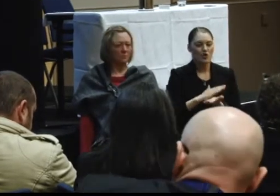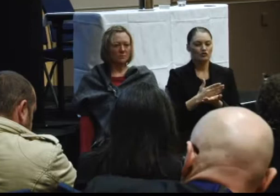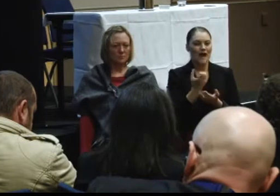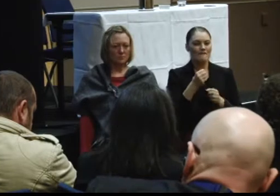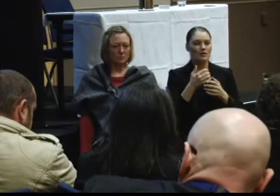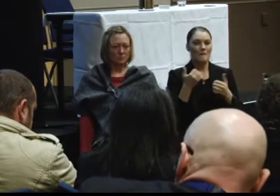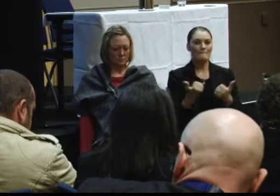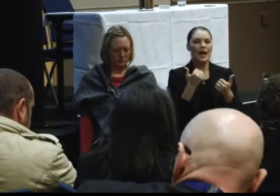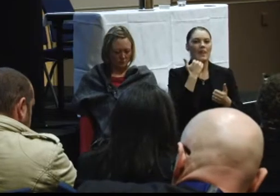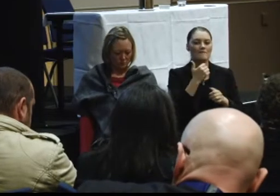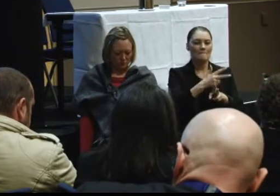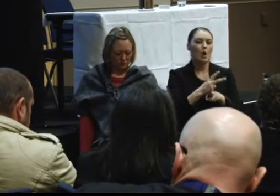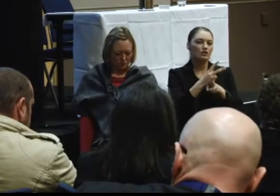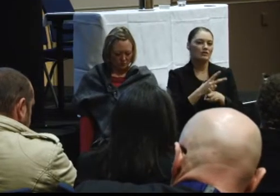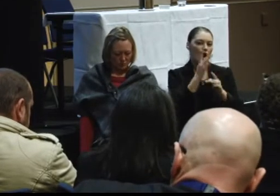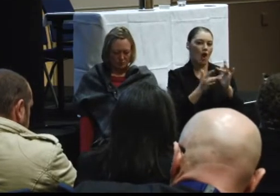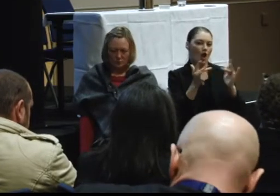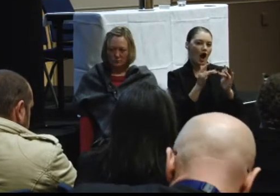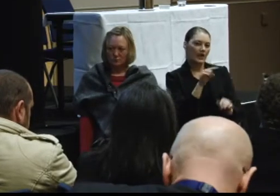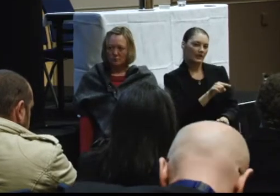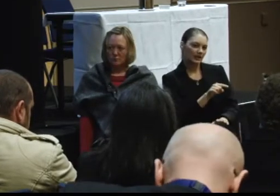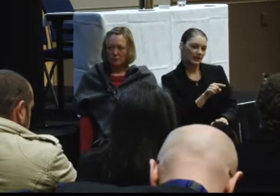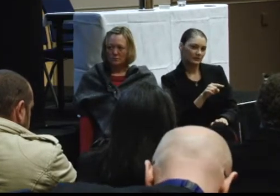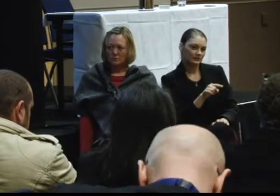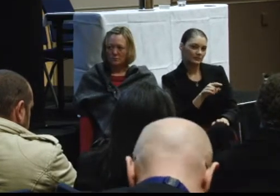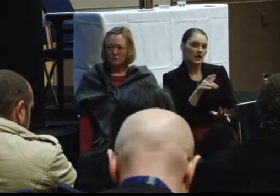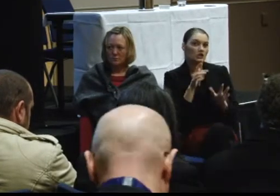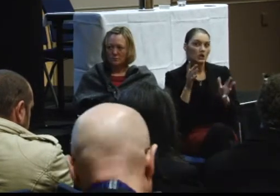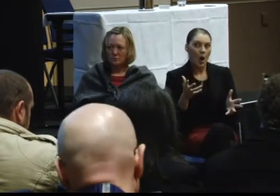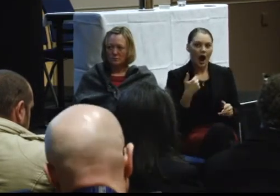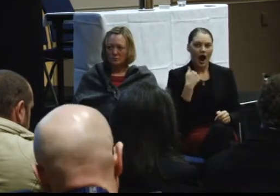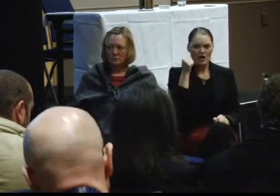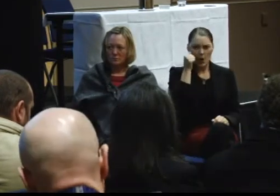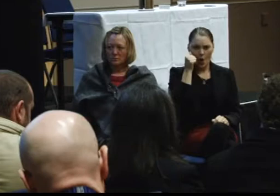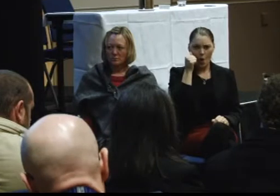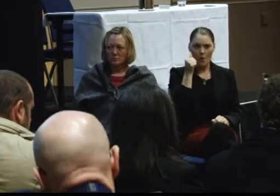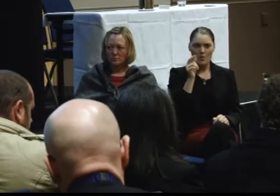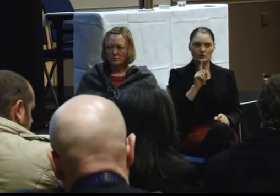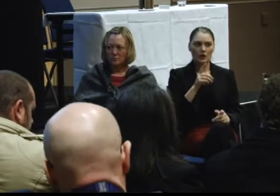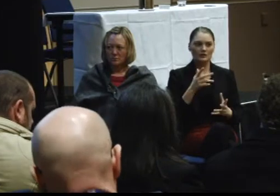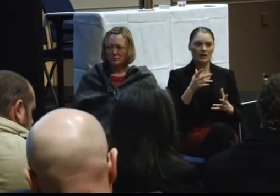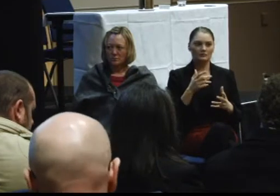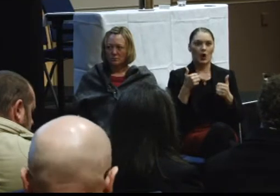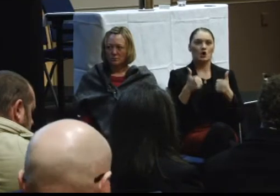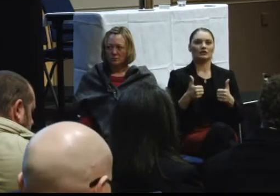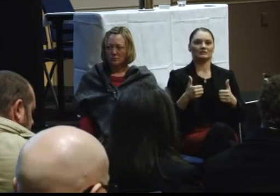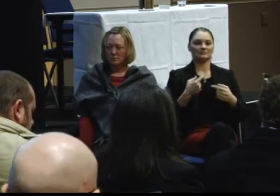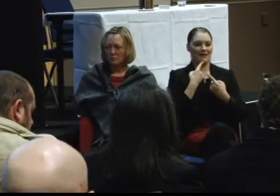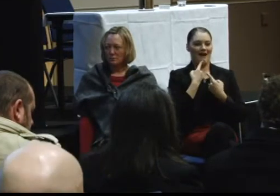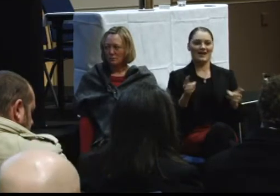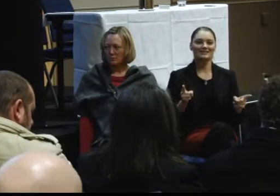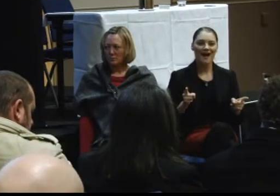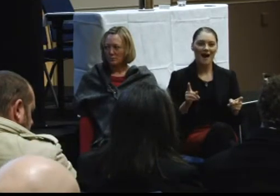monitoring online. So I know it's not a very conclusive, satisfactory answer,